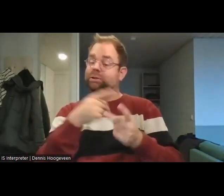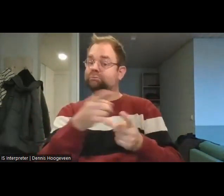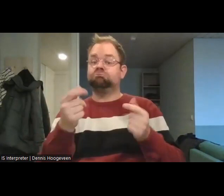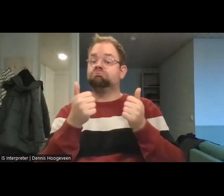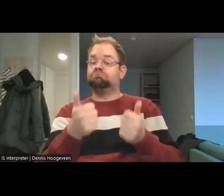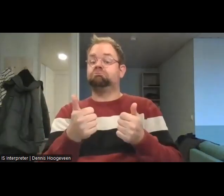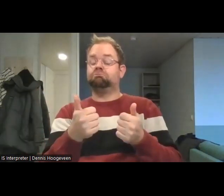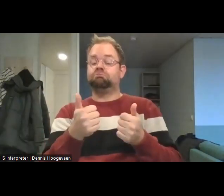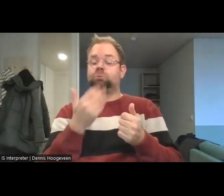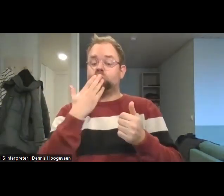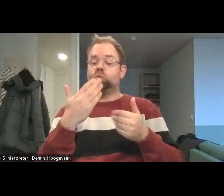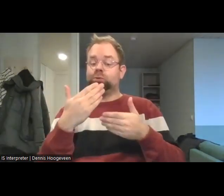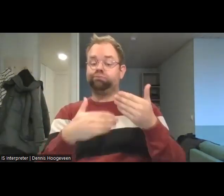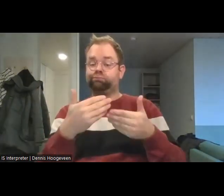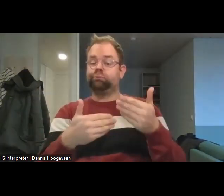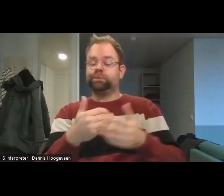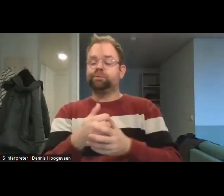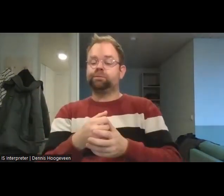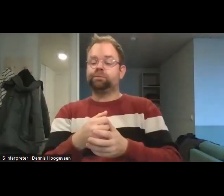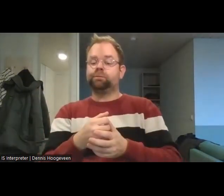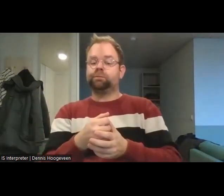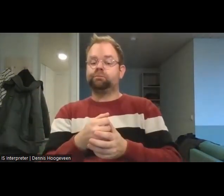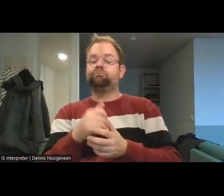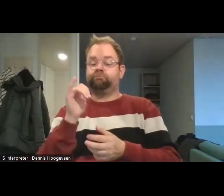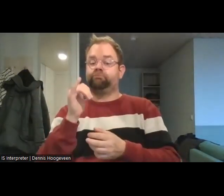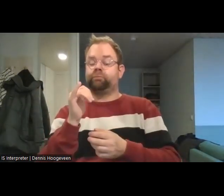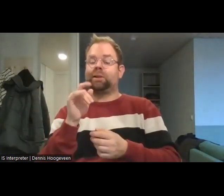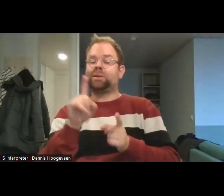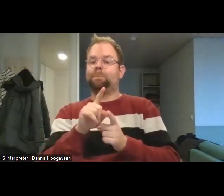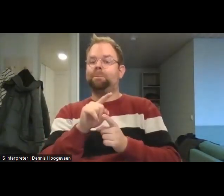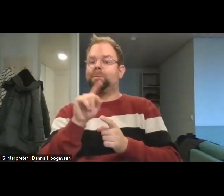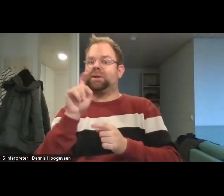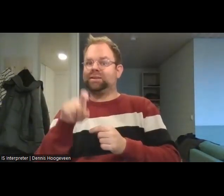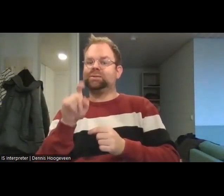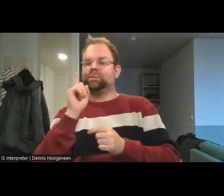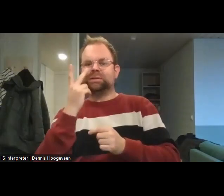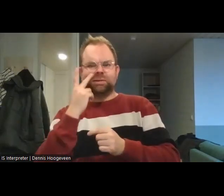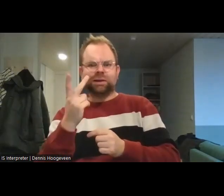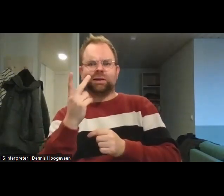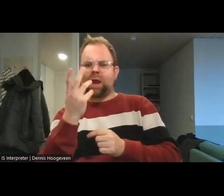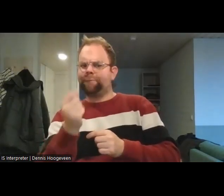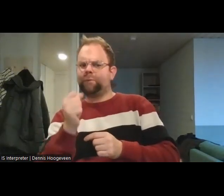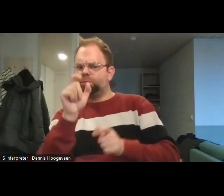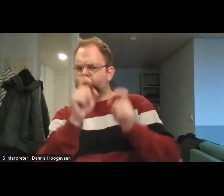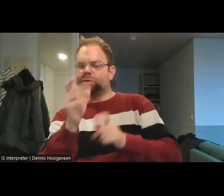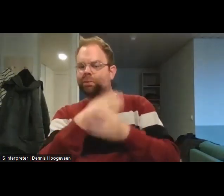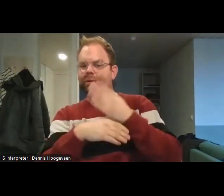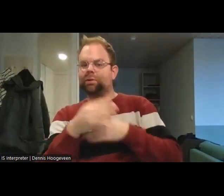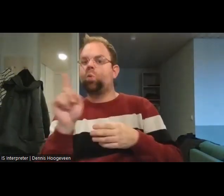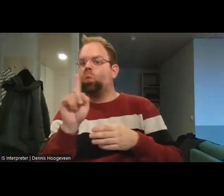the Washington group in our registration module, so that includes opportunities for